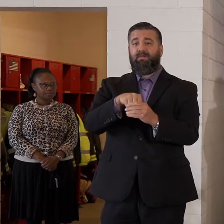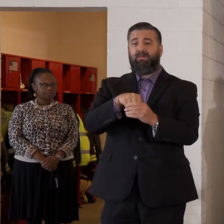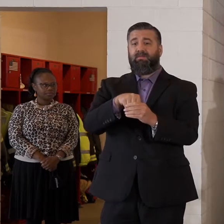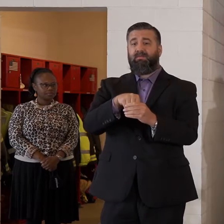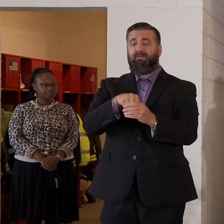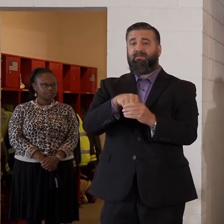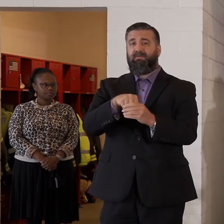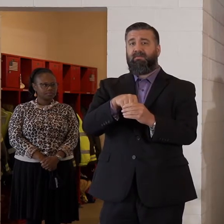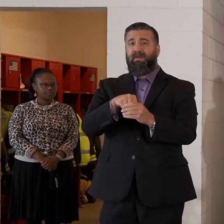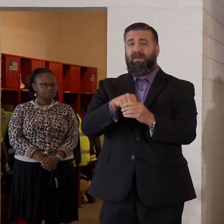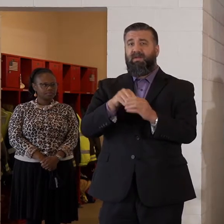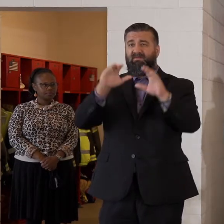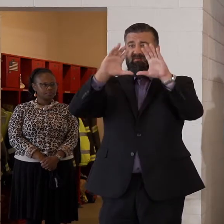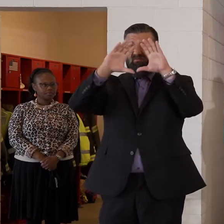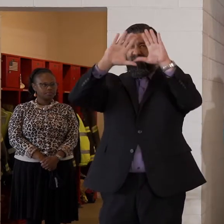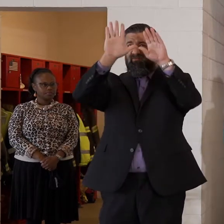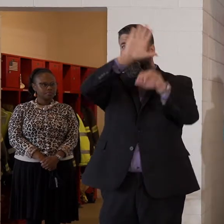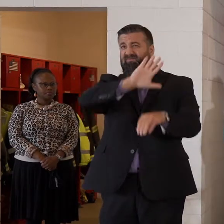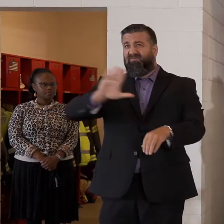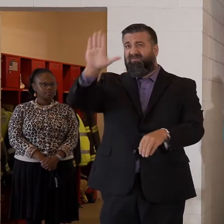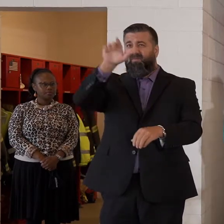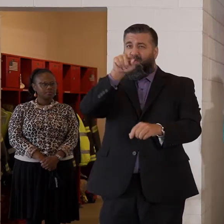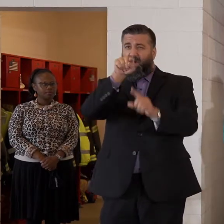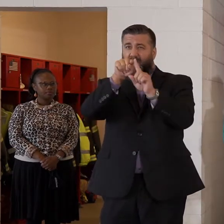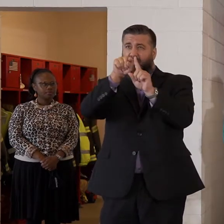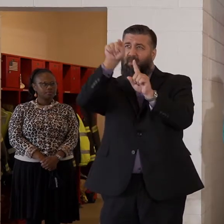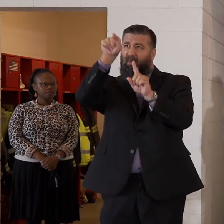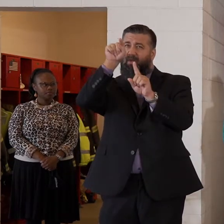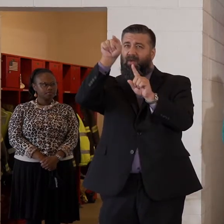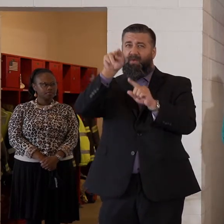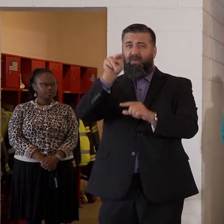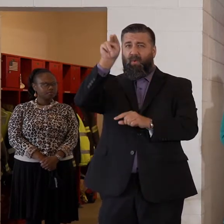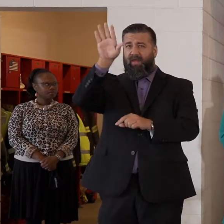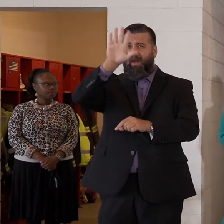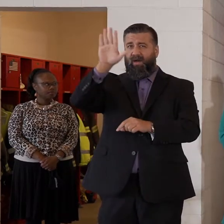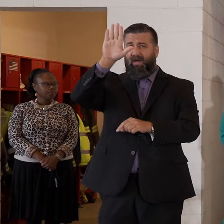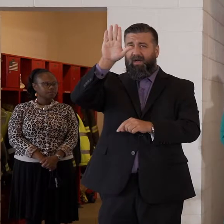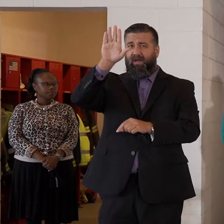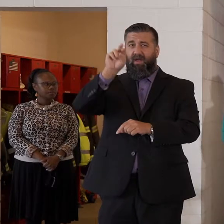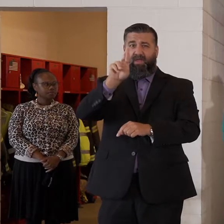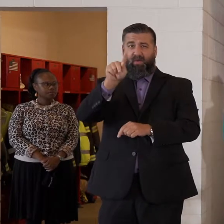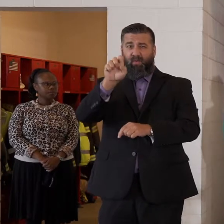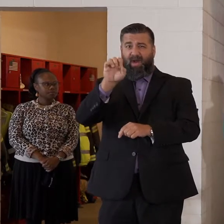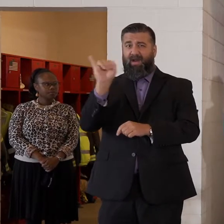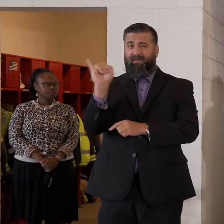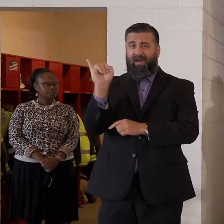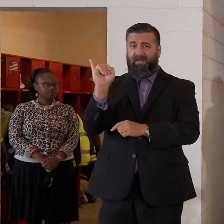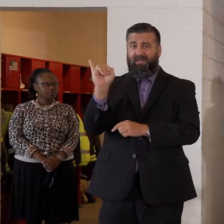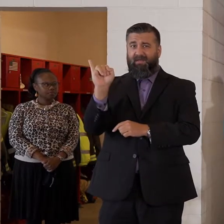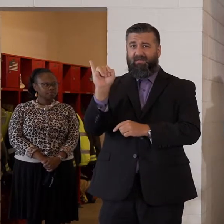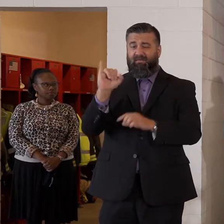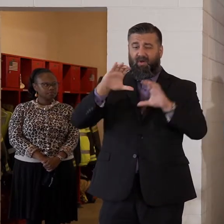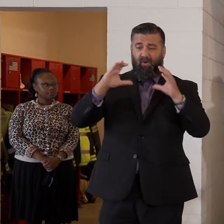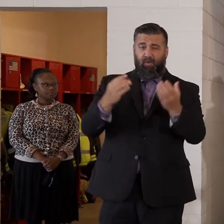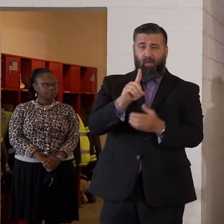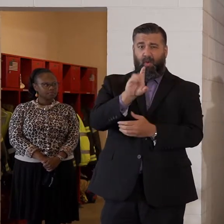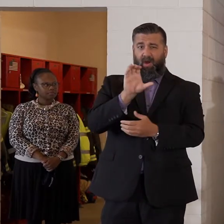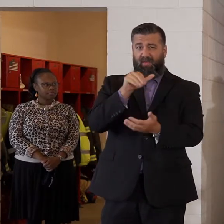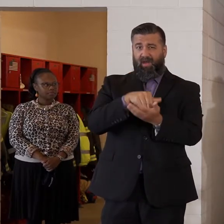inner north suburbs in St. Louis County, where the rate of infection is 18 per